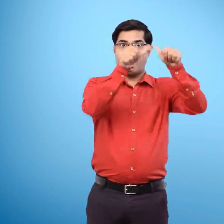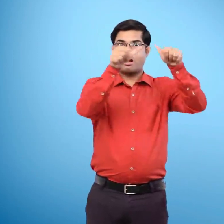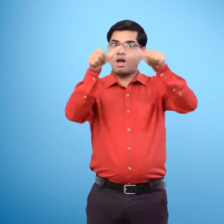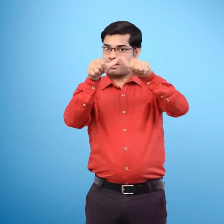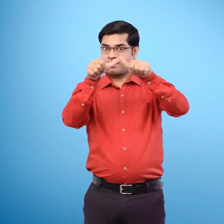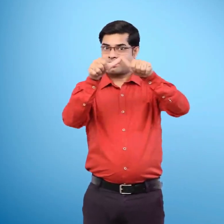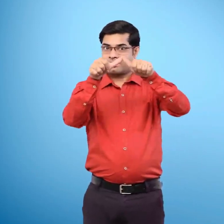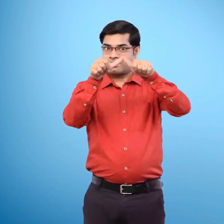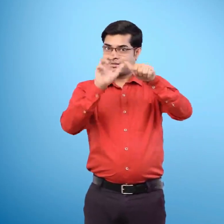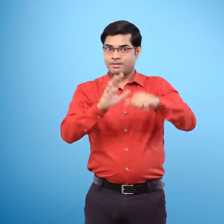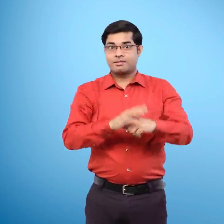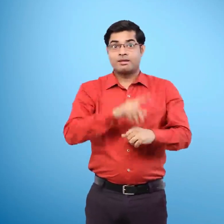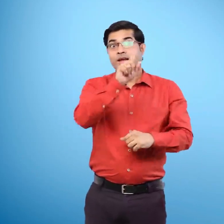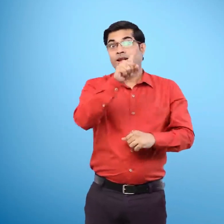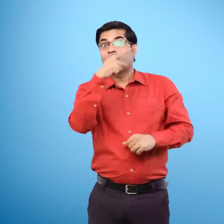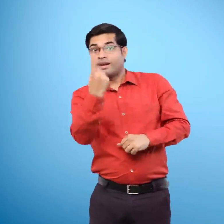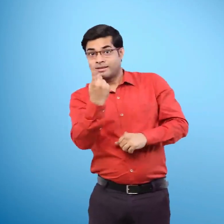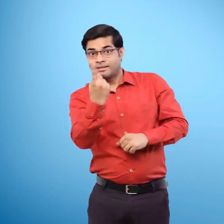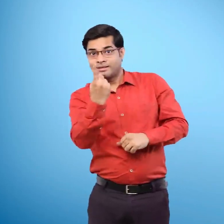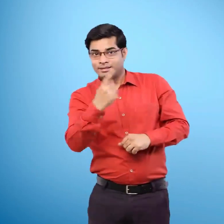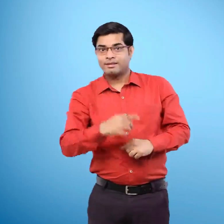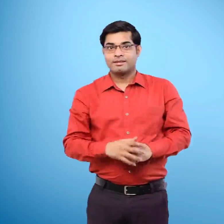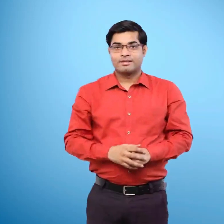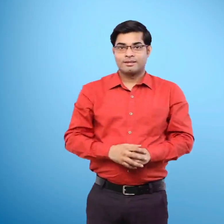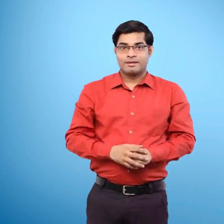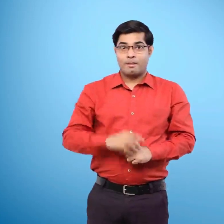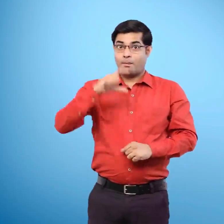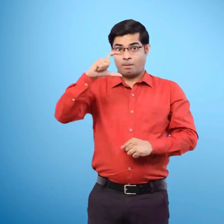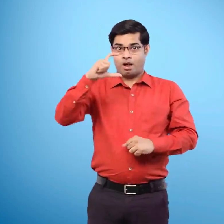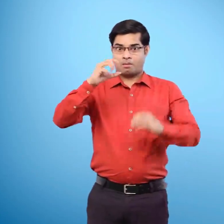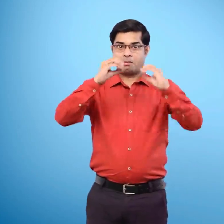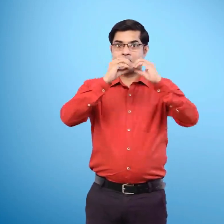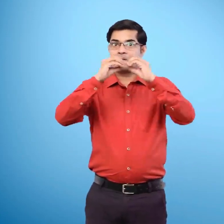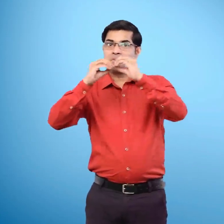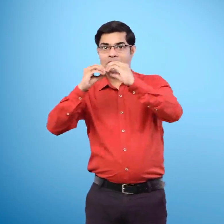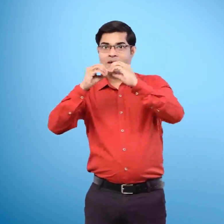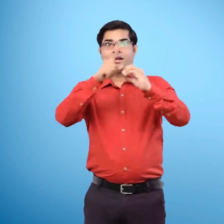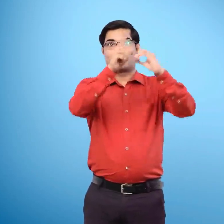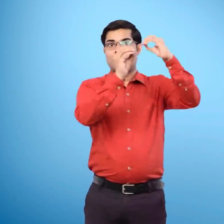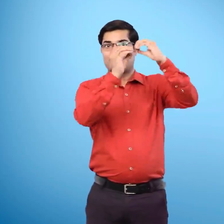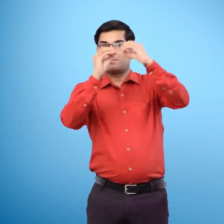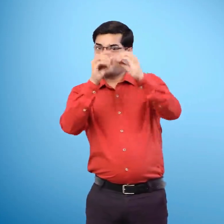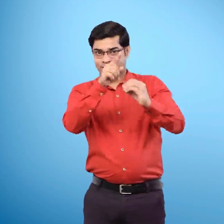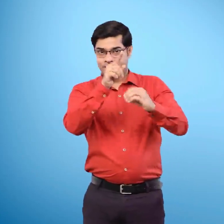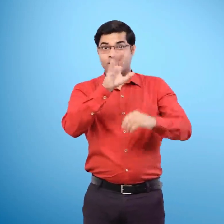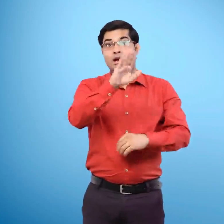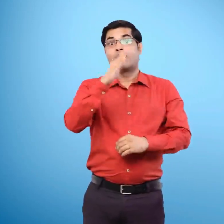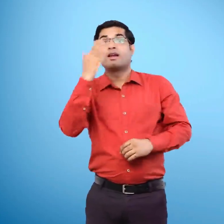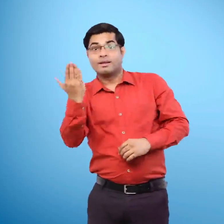Capital A, A. Box 2. Capital B, B. Box